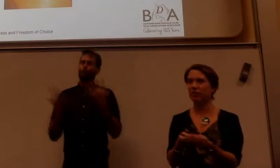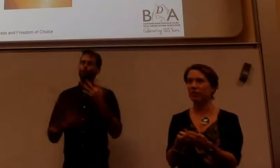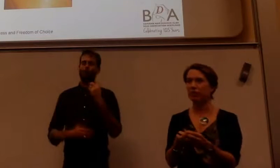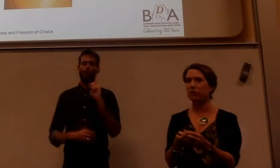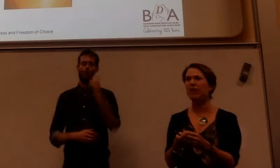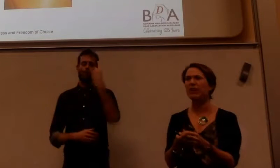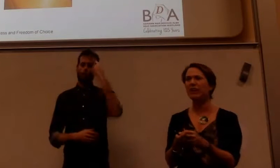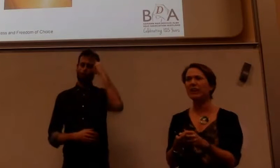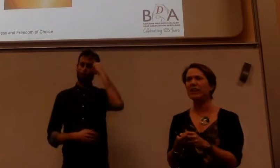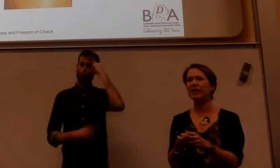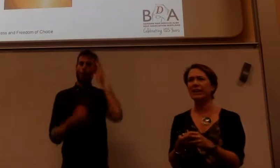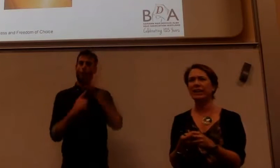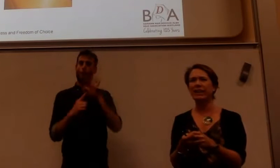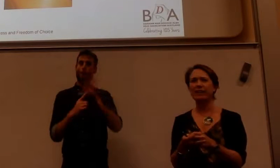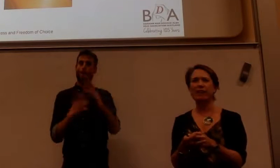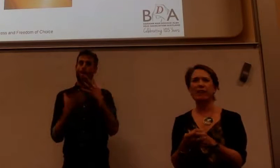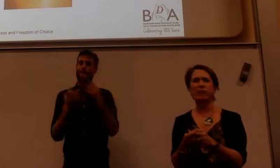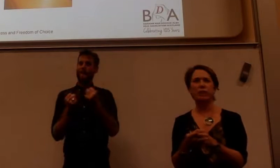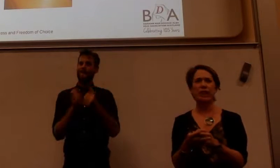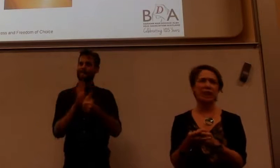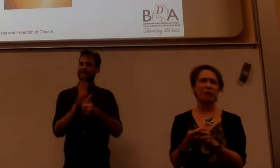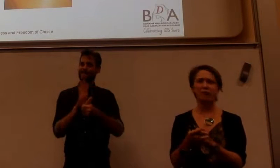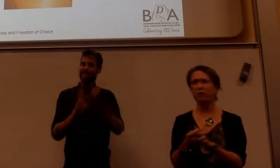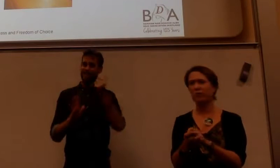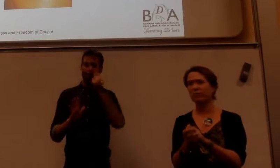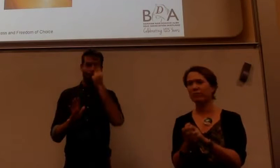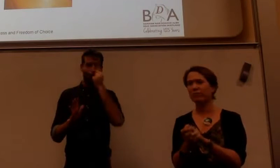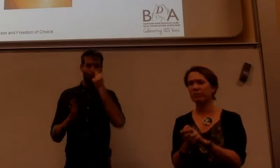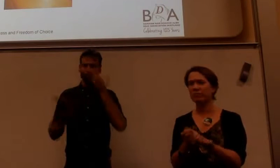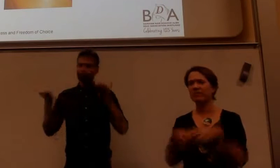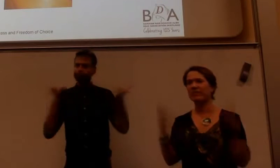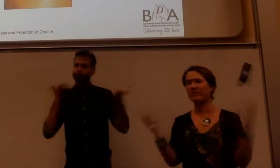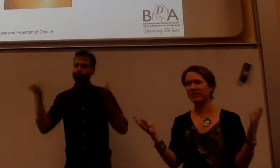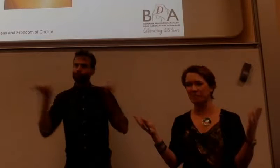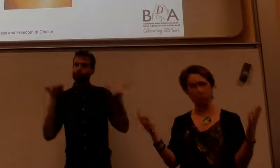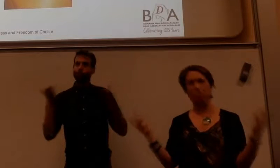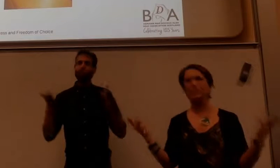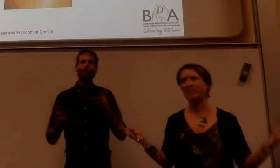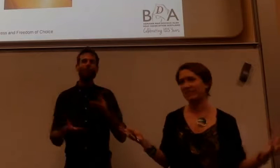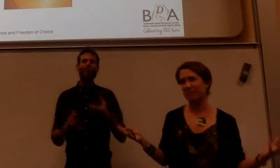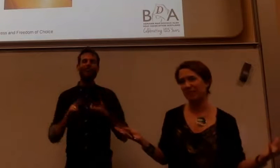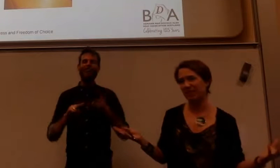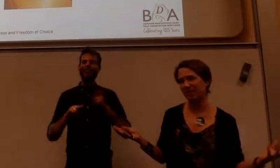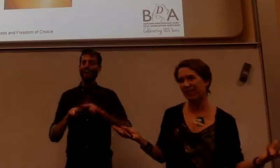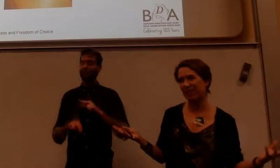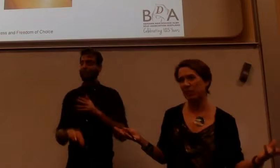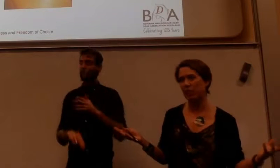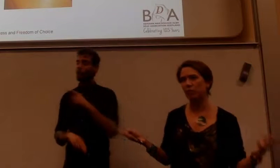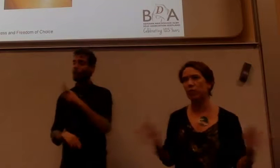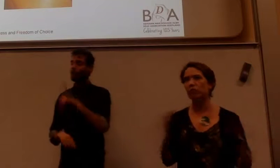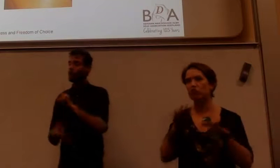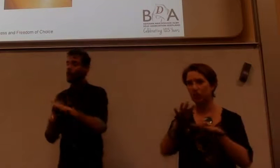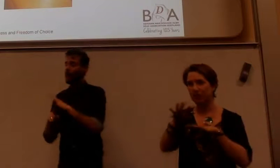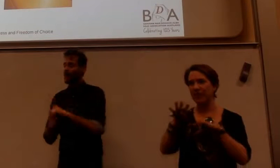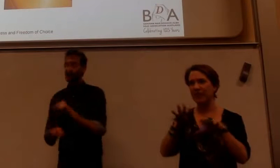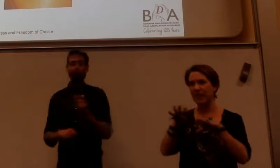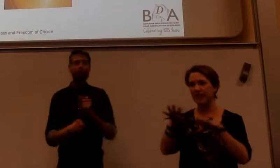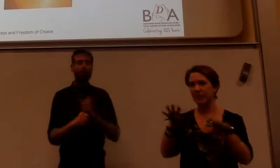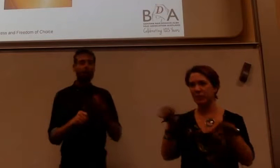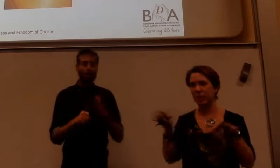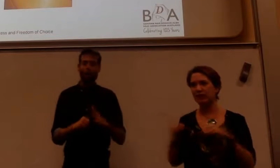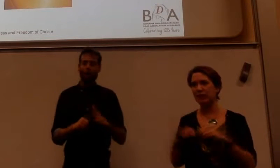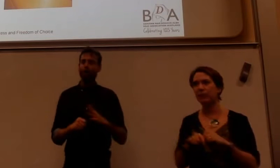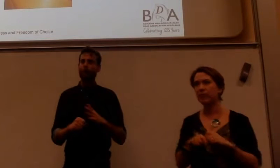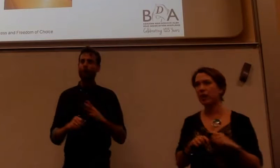bring to the group. But clearly, if everybody came from the cities, we would be missing something. So we want to try to get